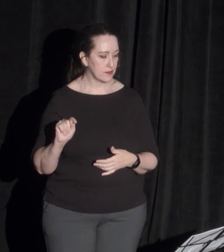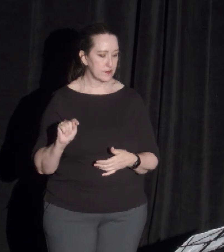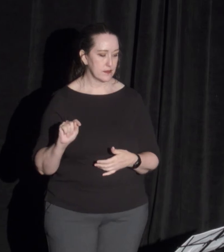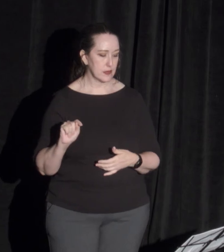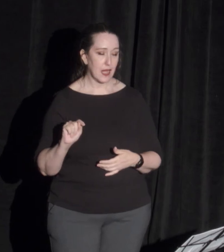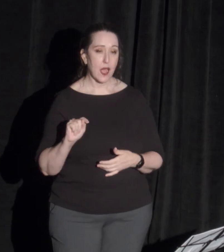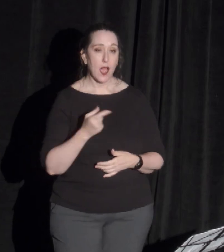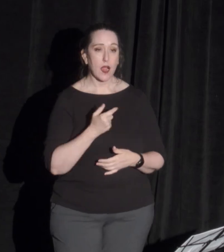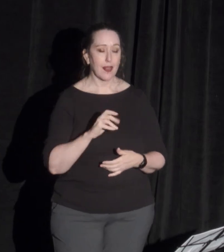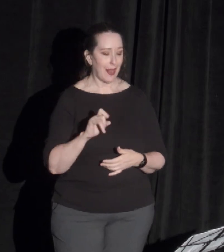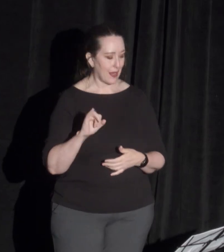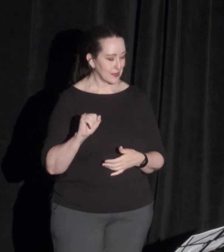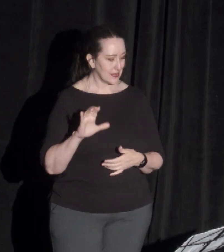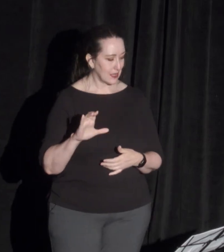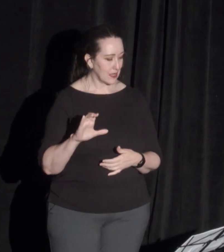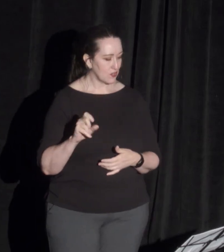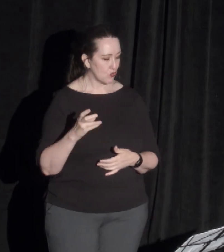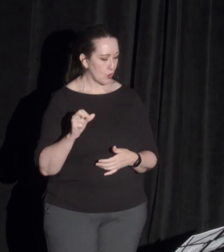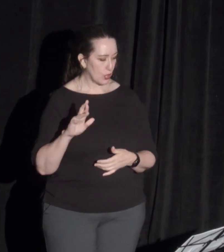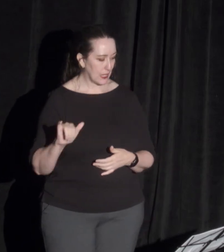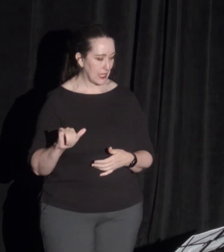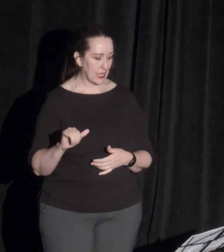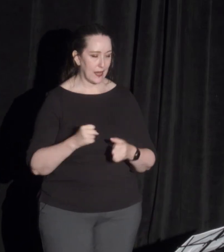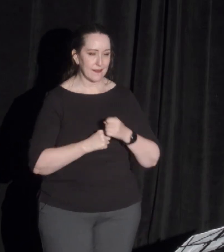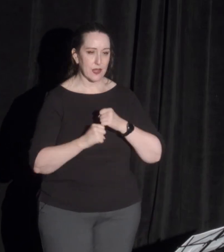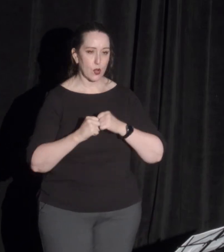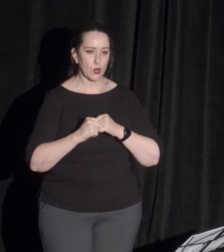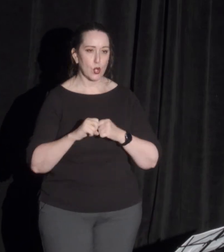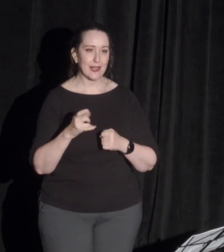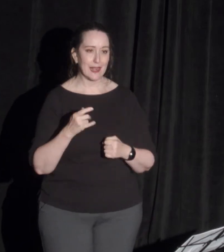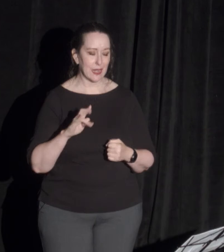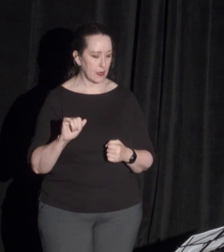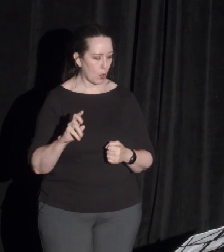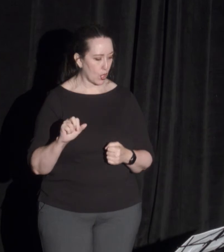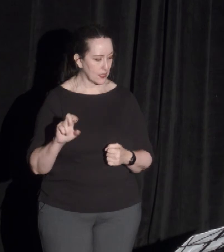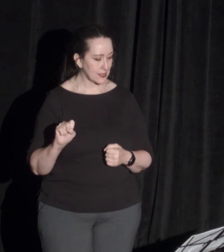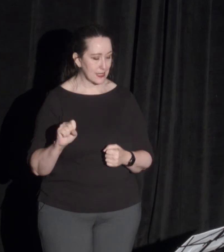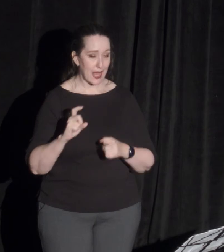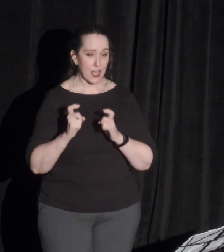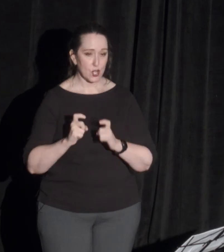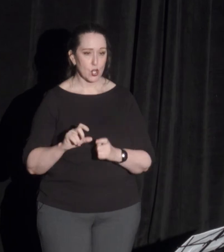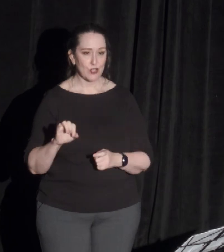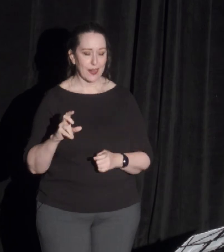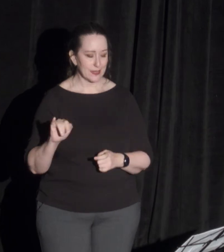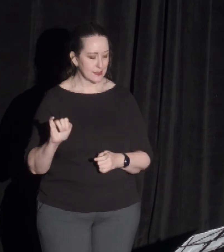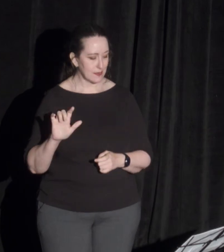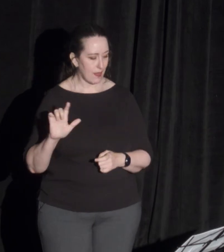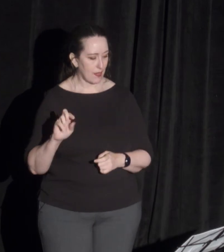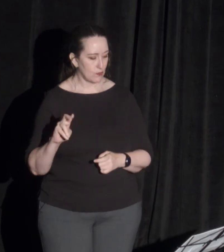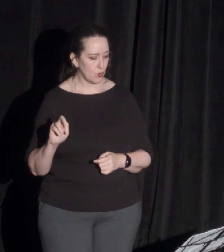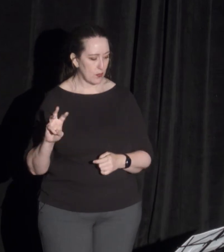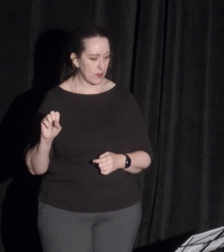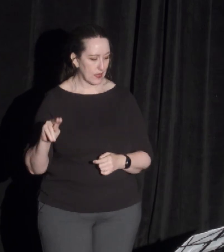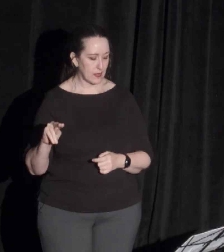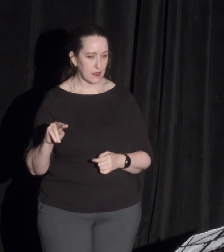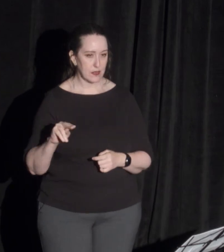Galactic Journey by founder Gideon Marcus, editor Janice L. Newman, associate writers